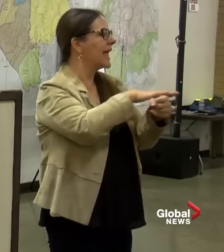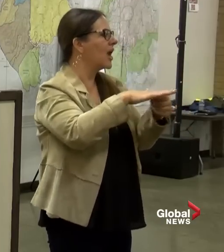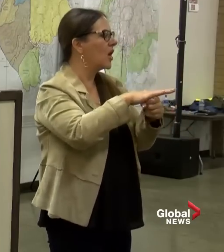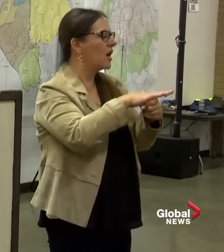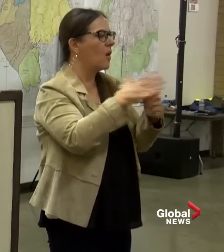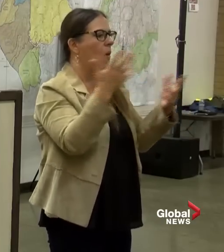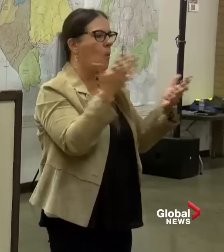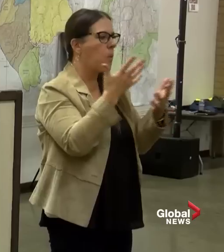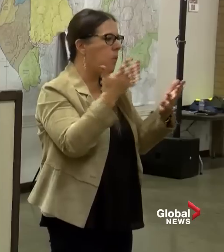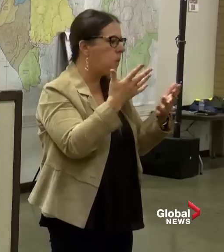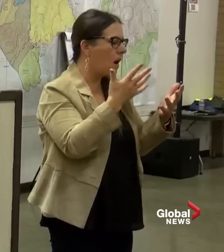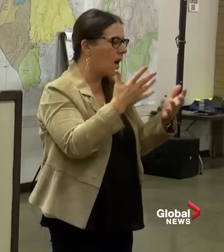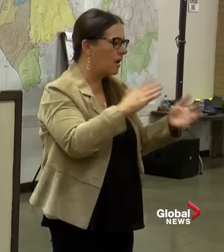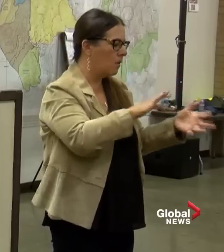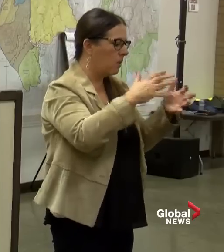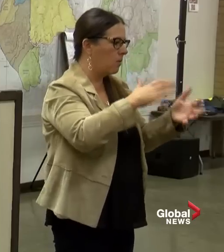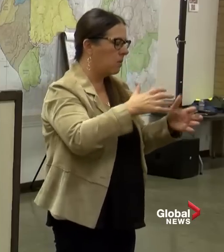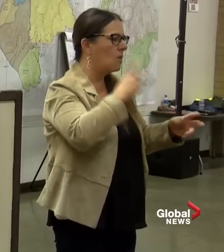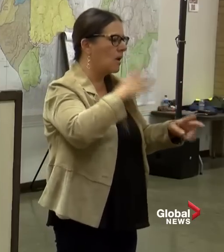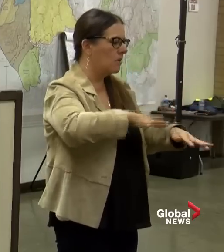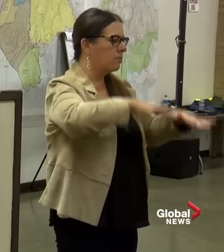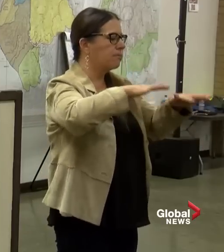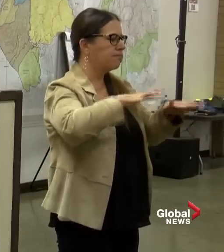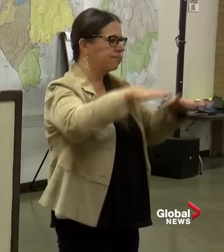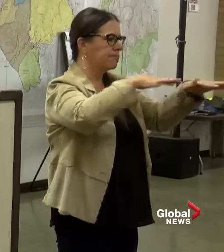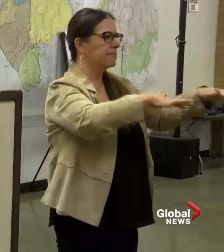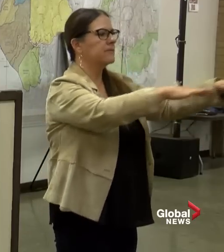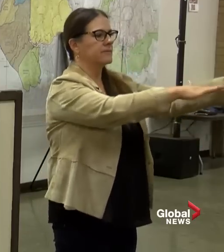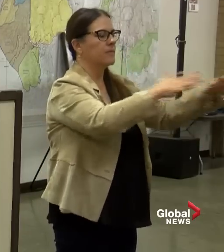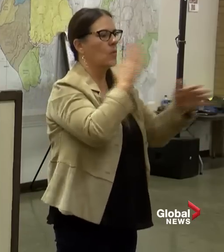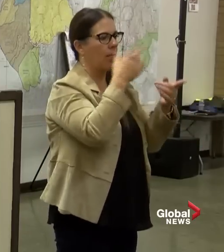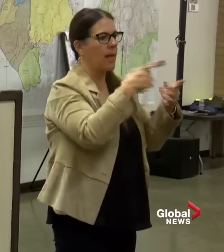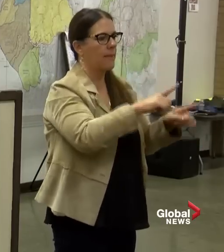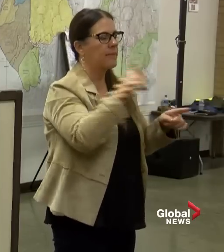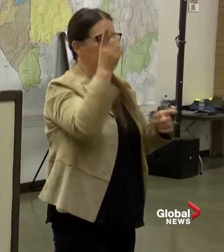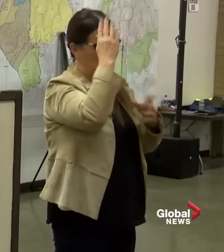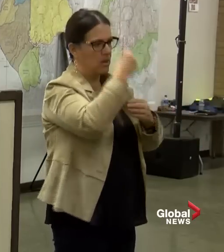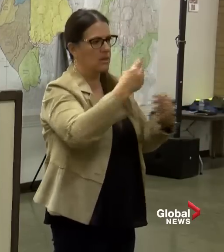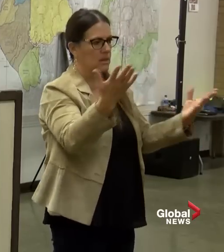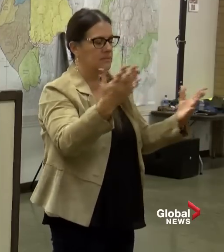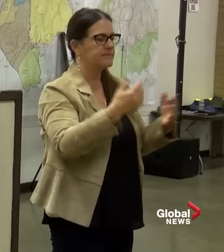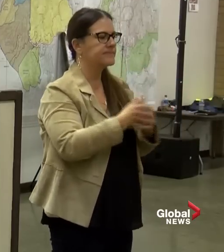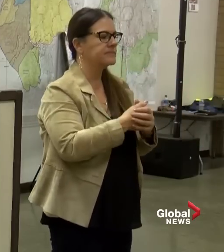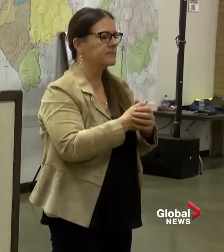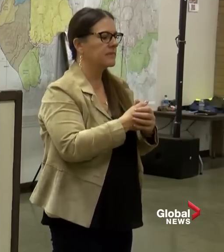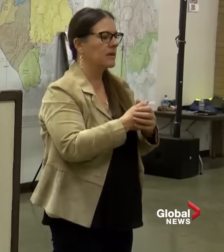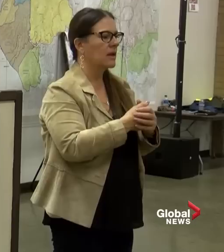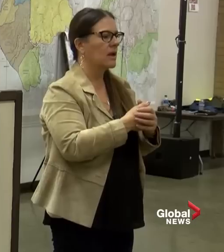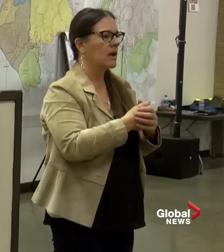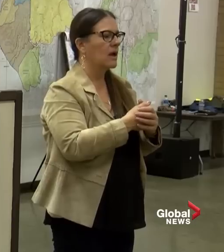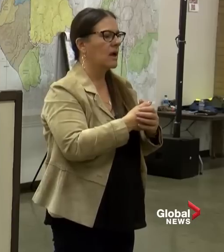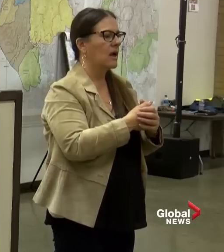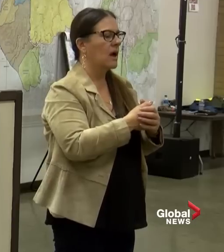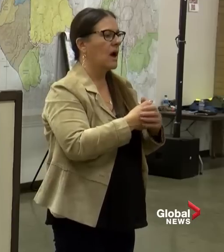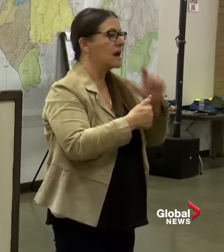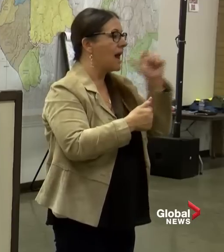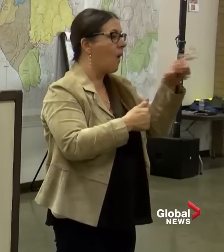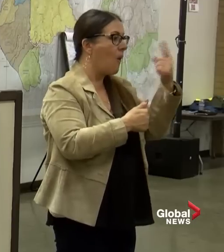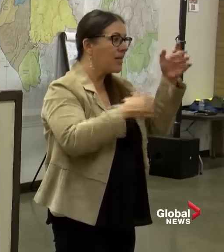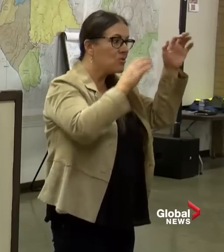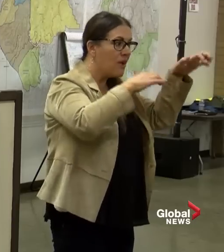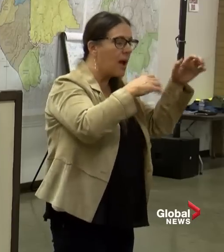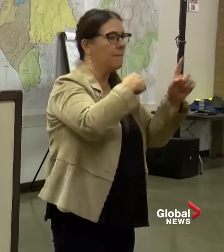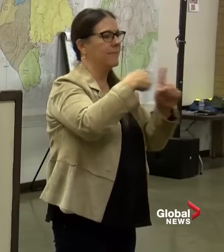flow is expected to occur. In addition to the rain, winds will increase tomorrow afternoon